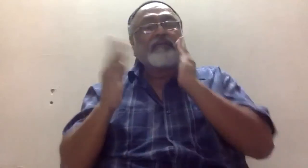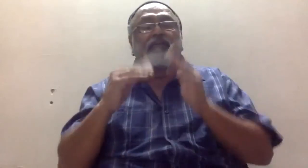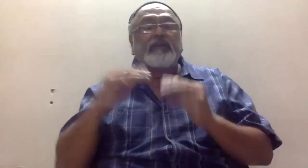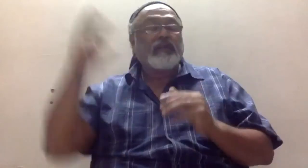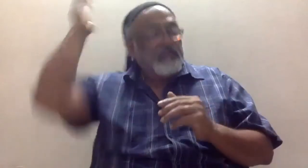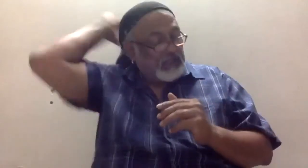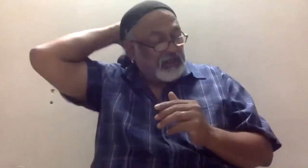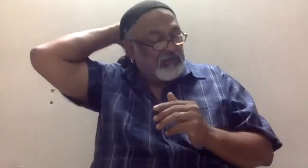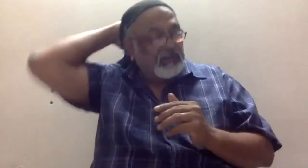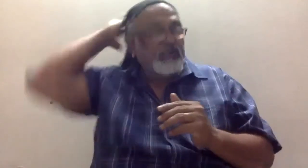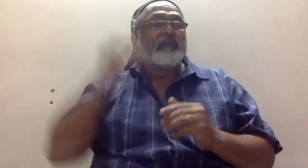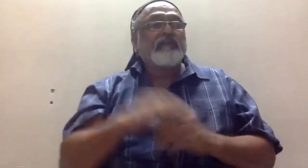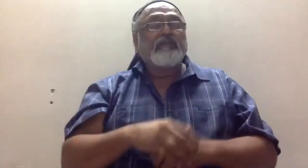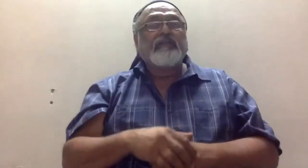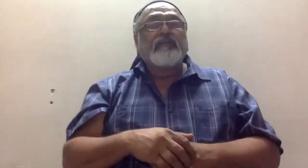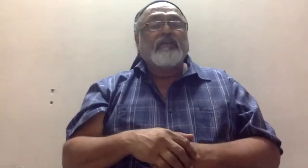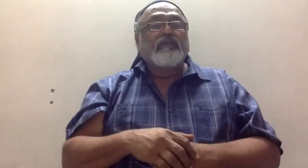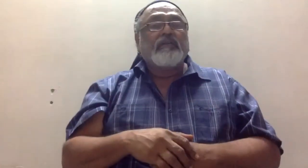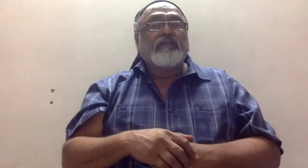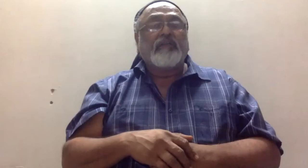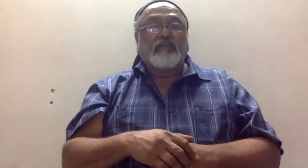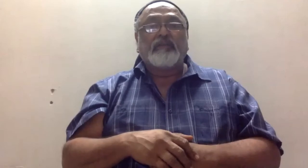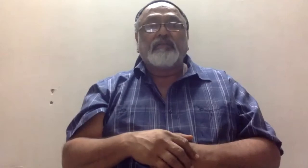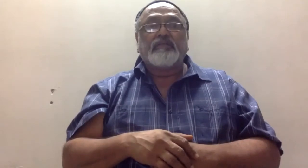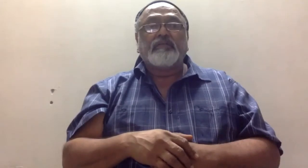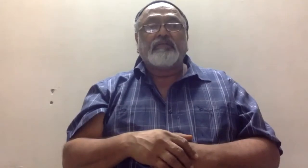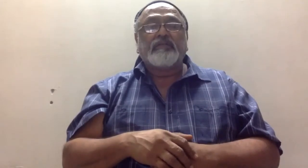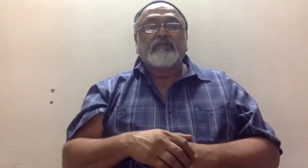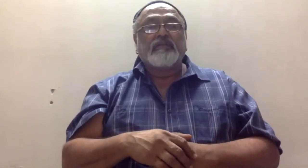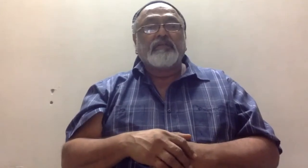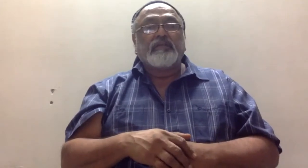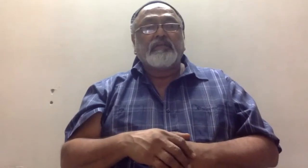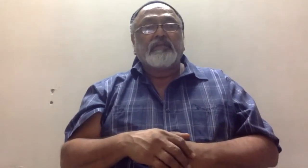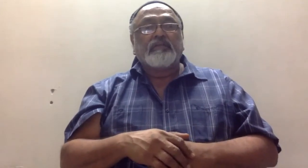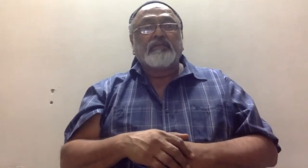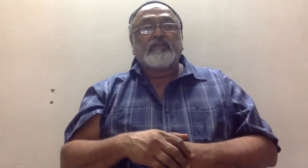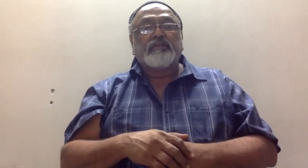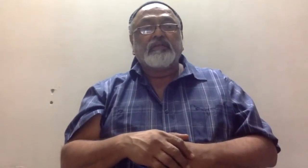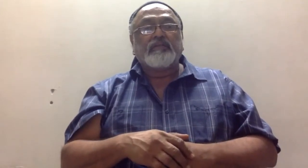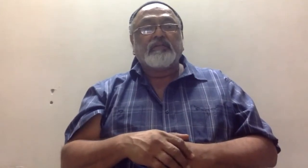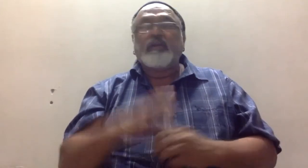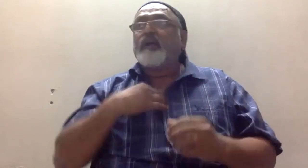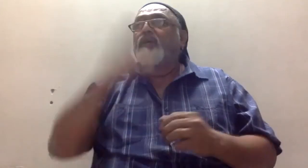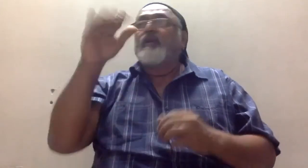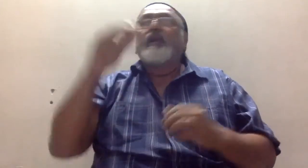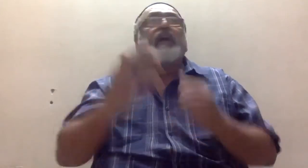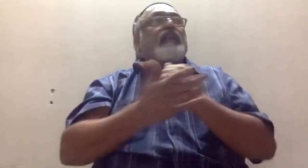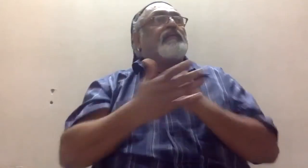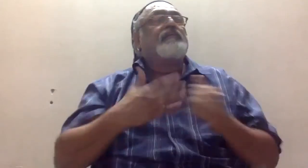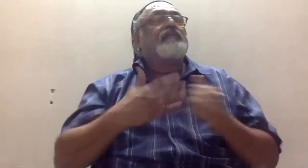and Okay. sir, and when I means called for help to the guard, I was